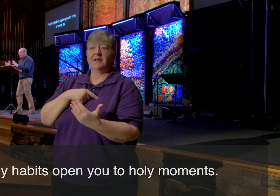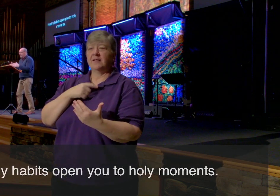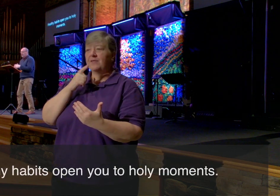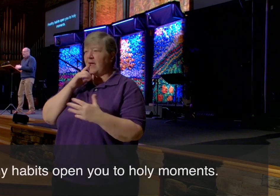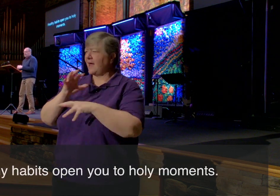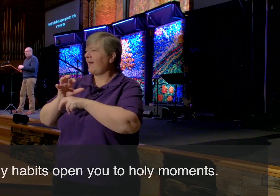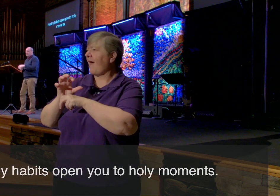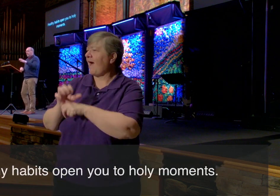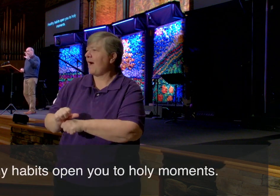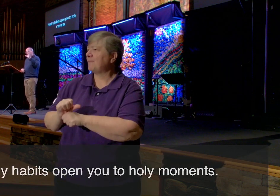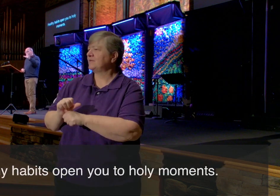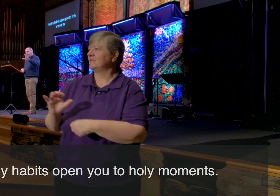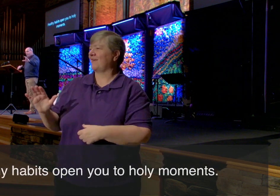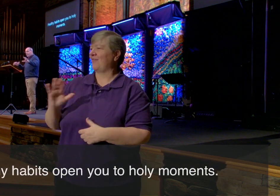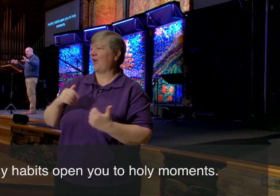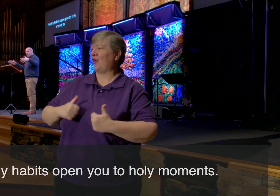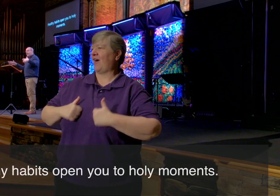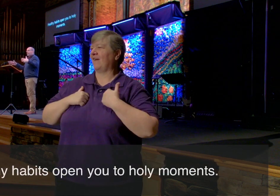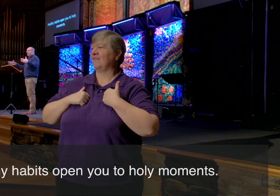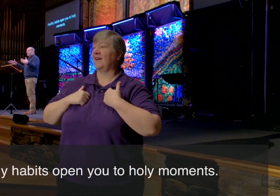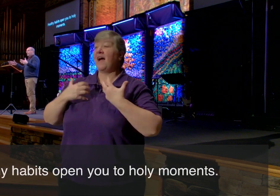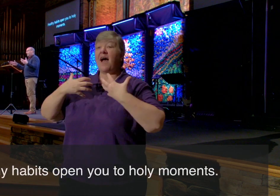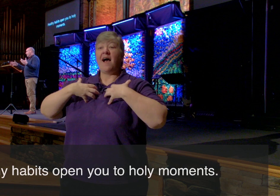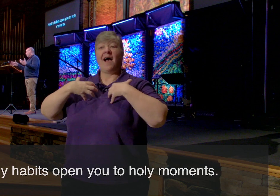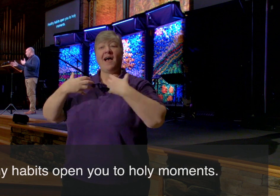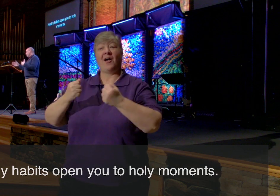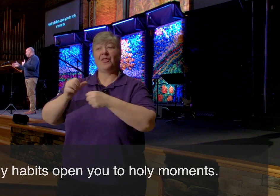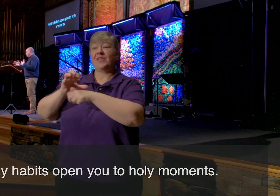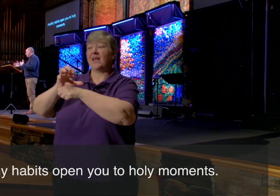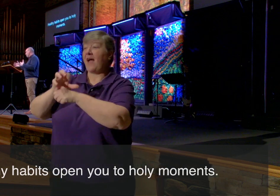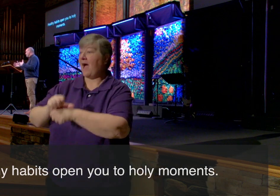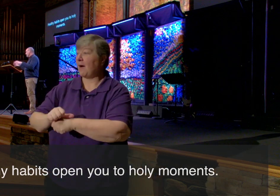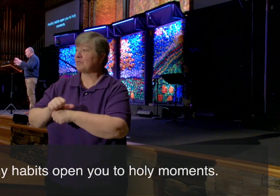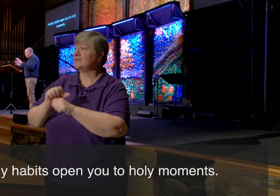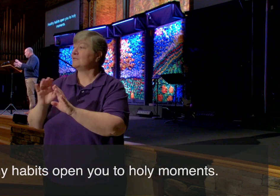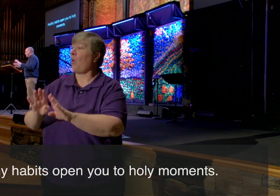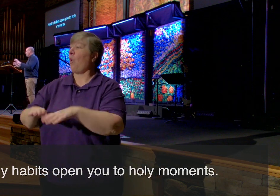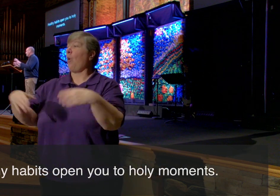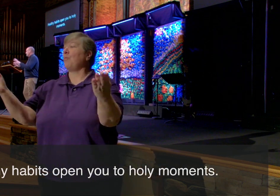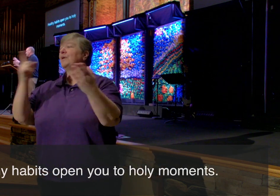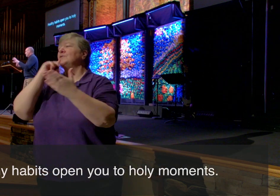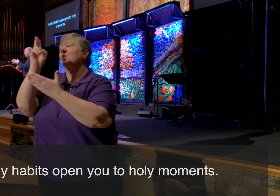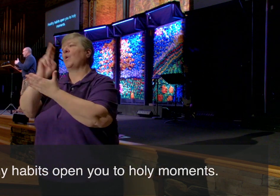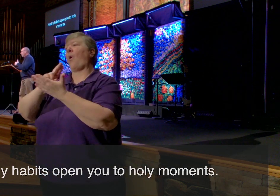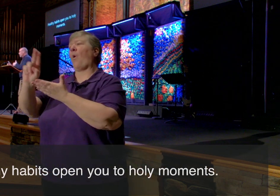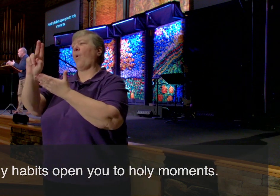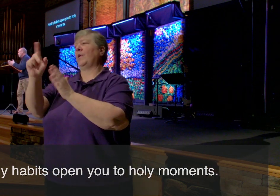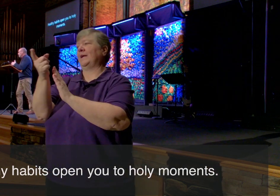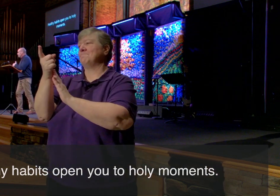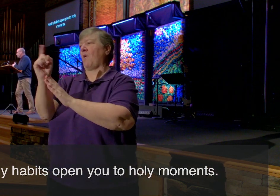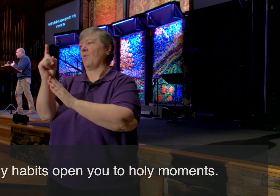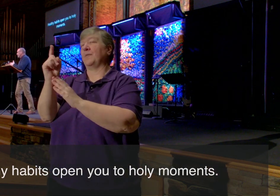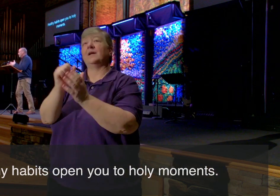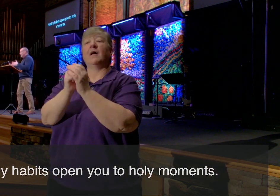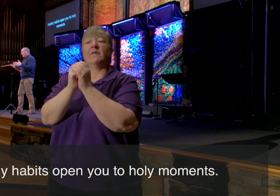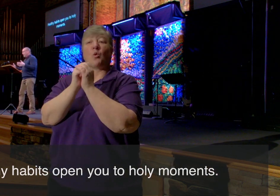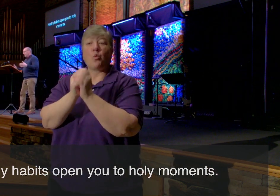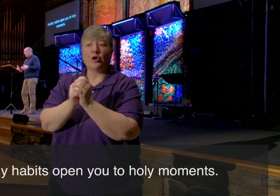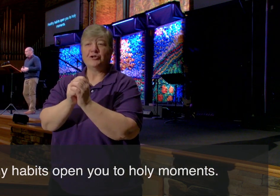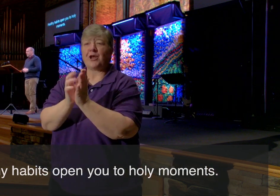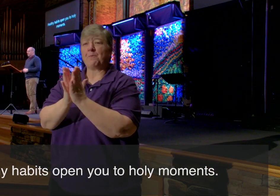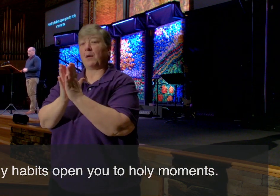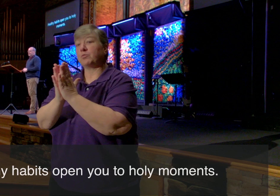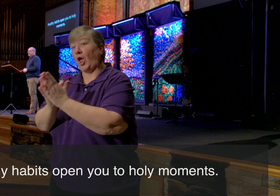put these habits into their lives because healthy habits open you to holy moments of worship